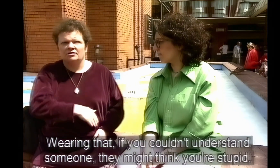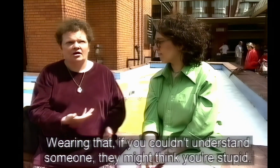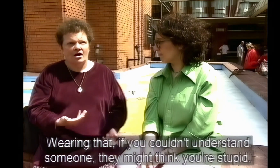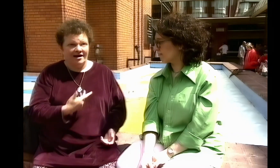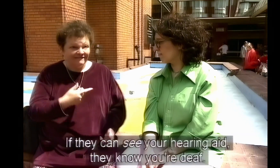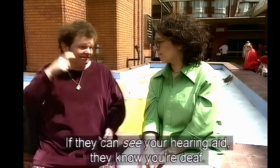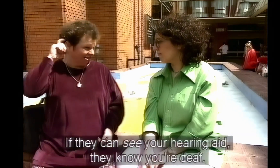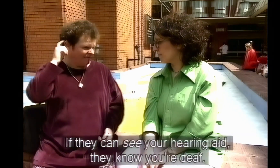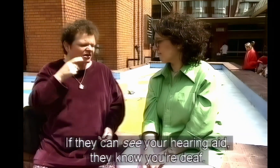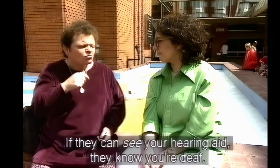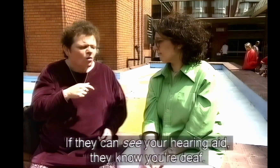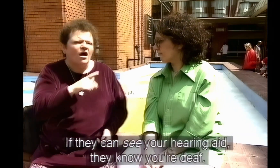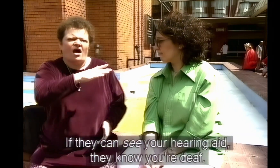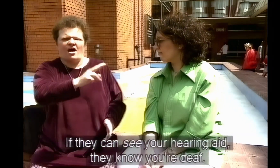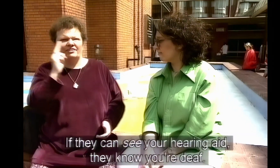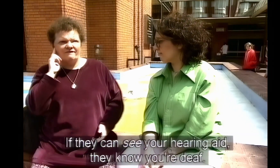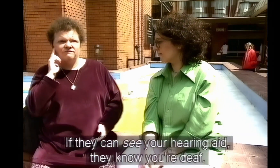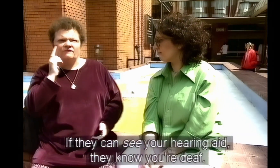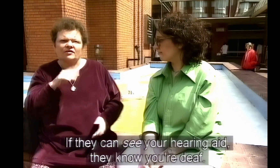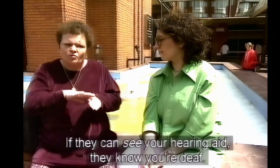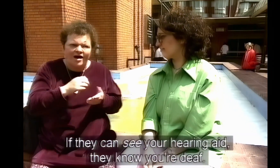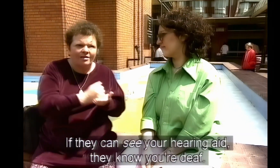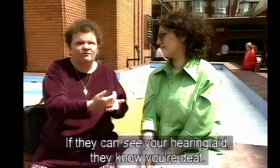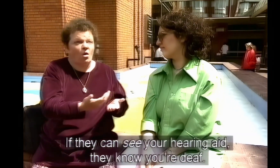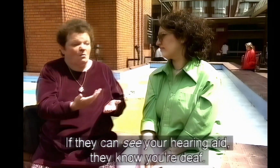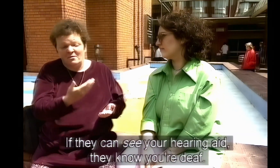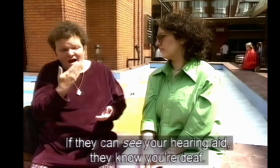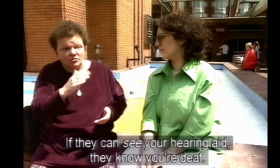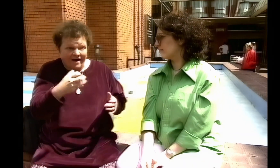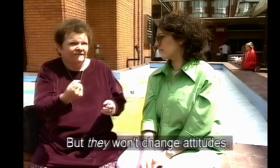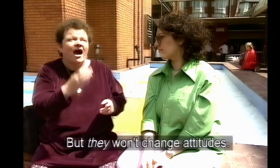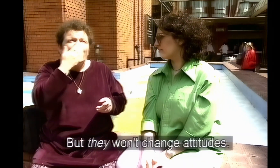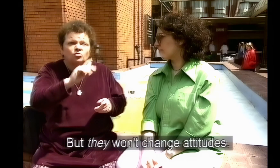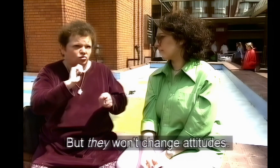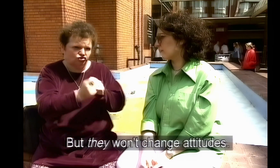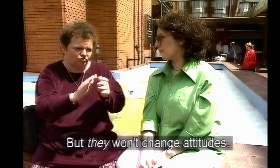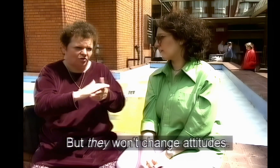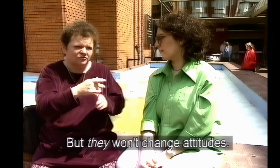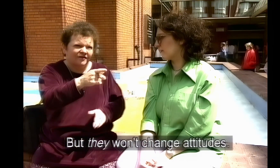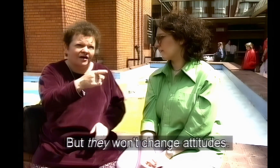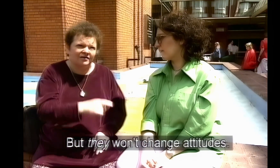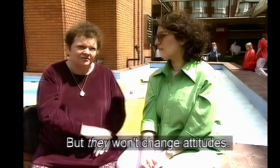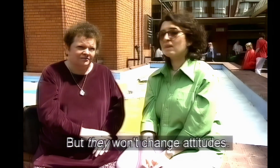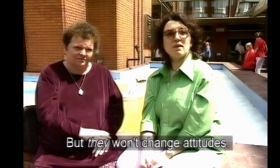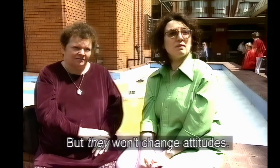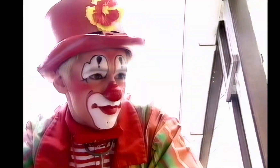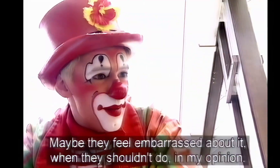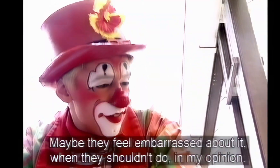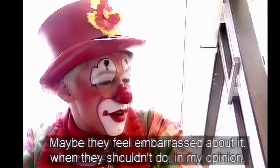were saying, they may think that you're stupid. But if they can see your hearing aid, then they know that you're deaf. But they won't change attitudes. Maybe they feel embarrassed